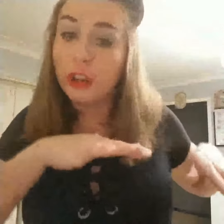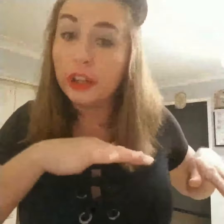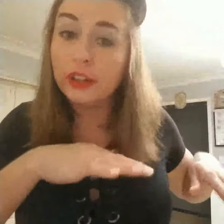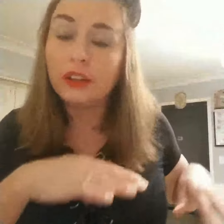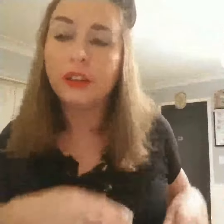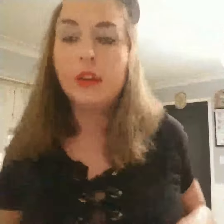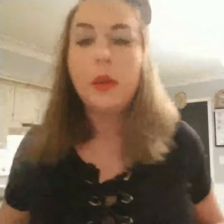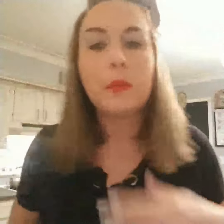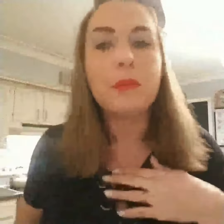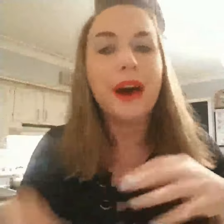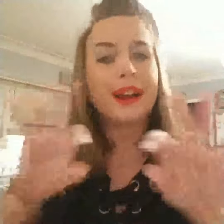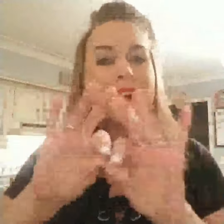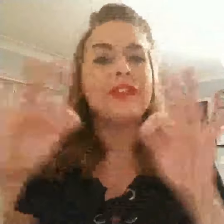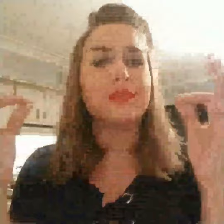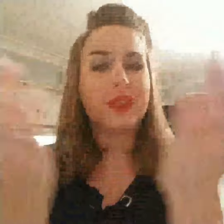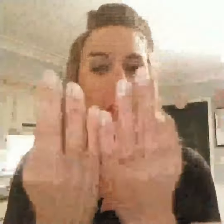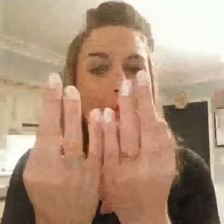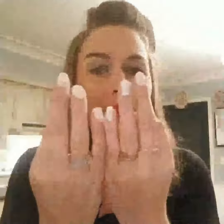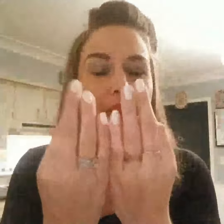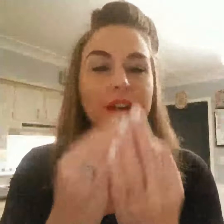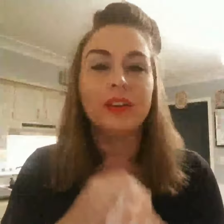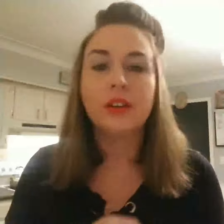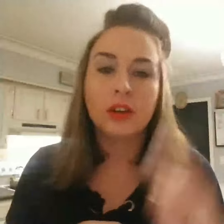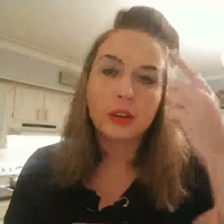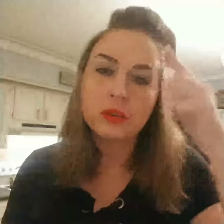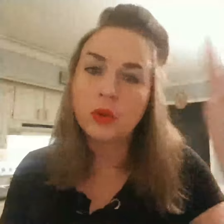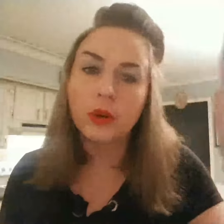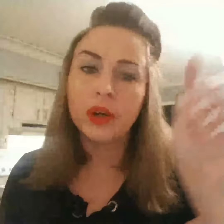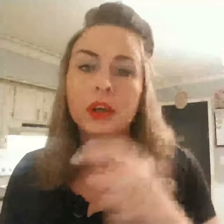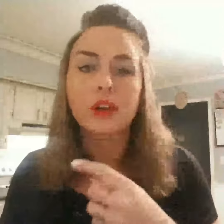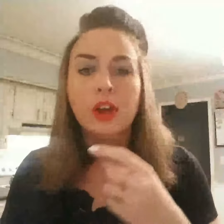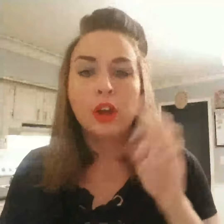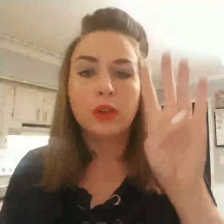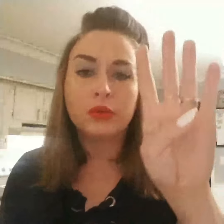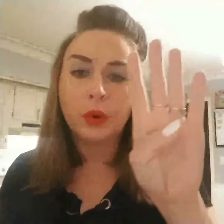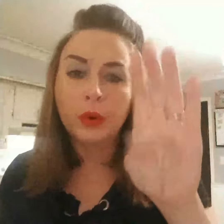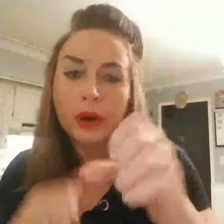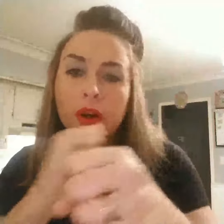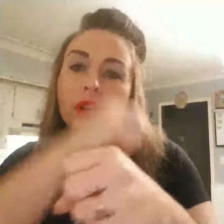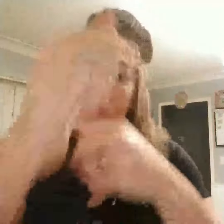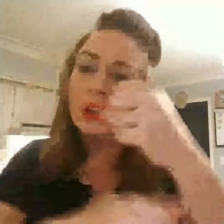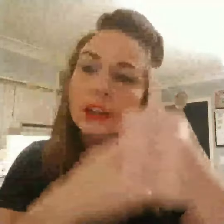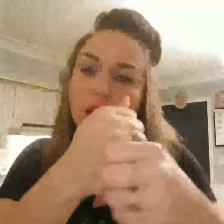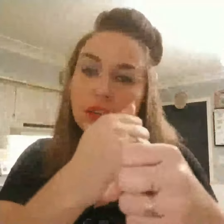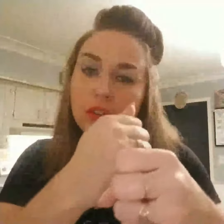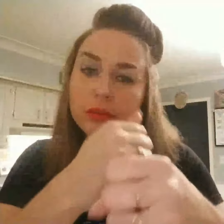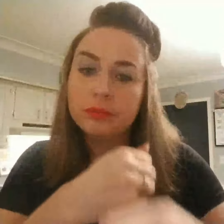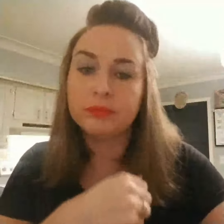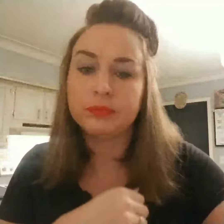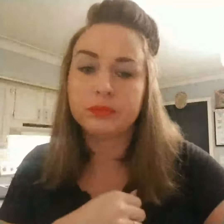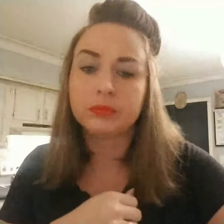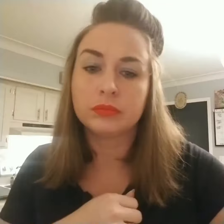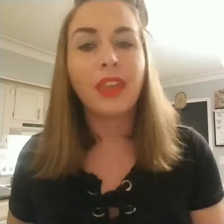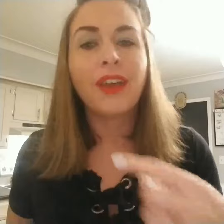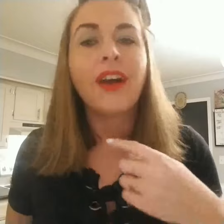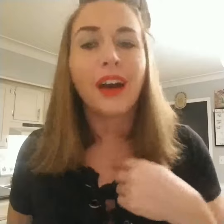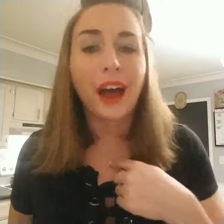my family for four years I